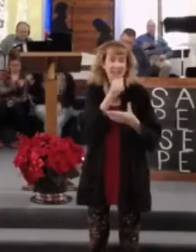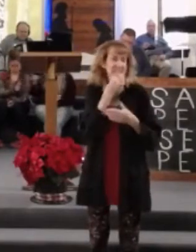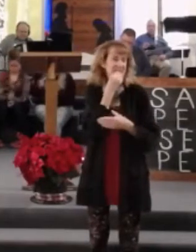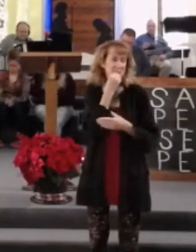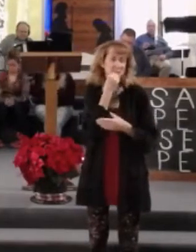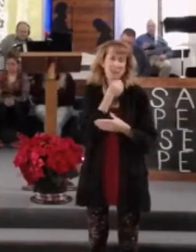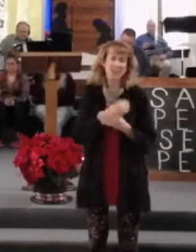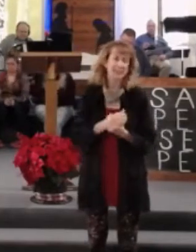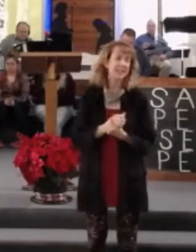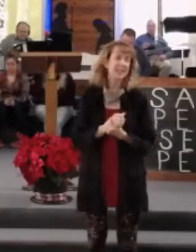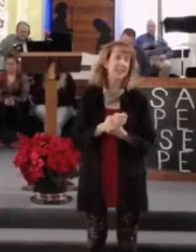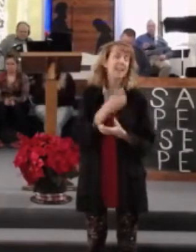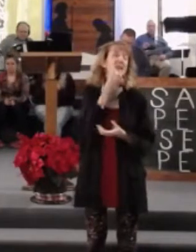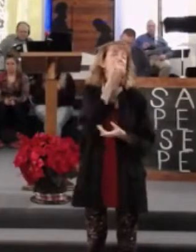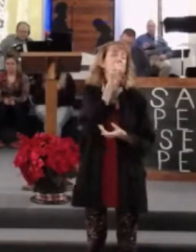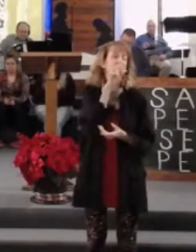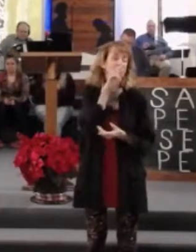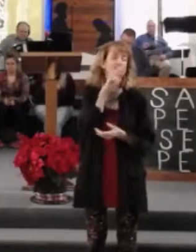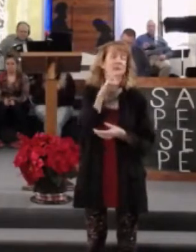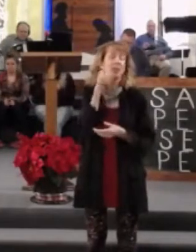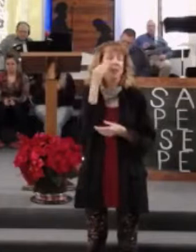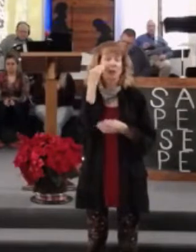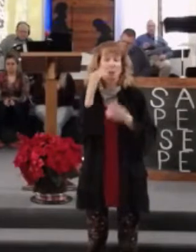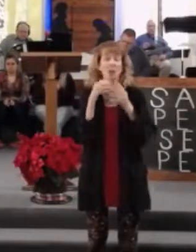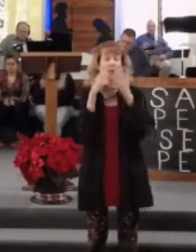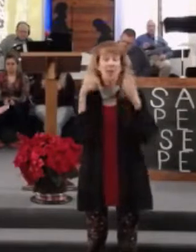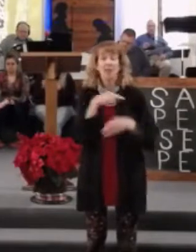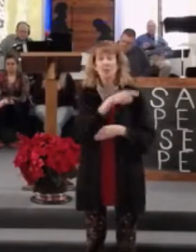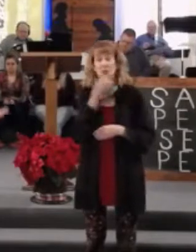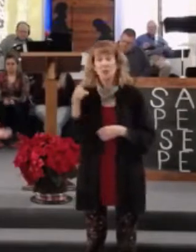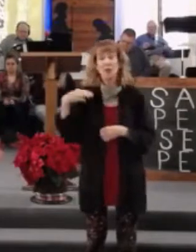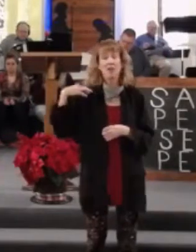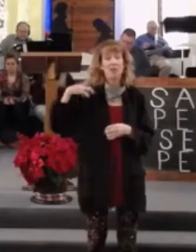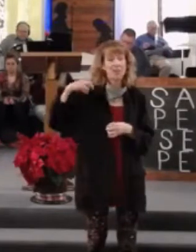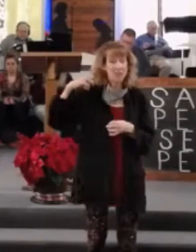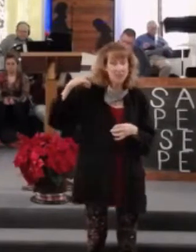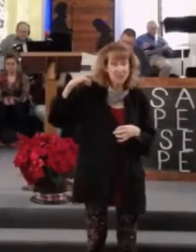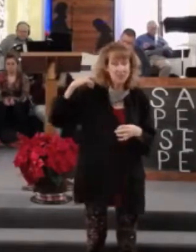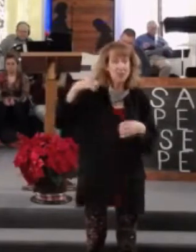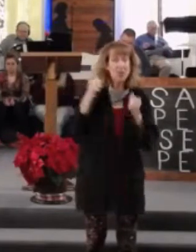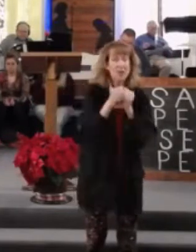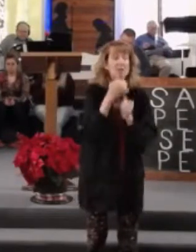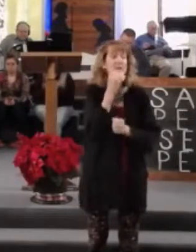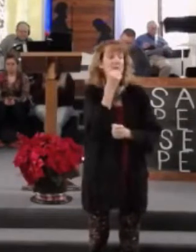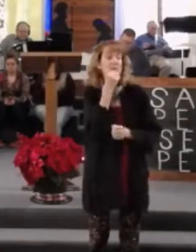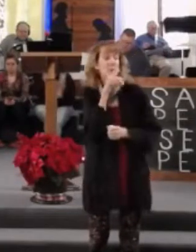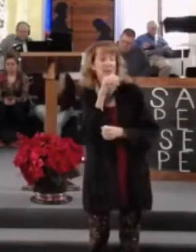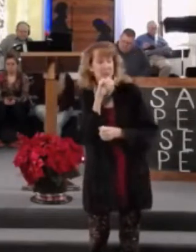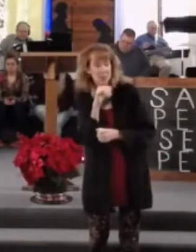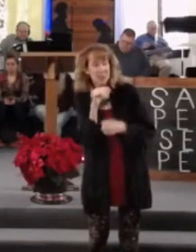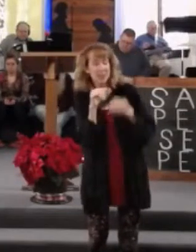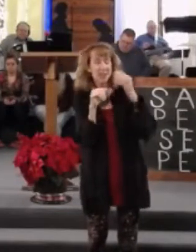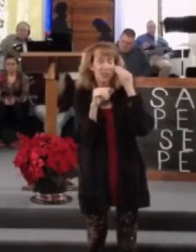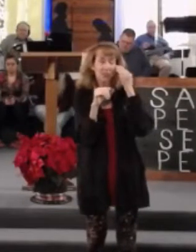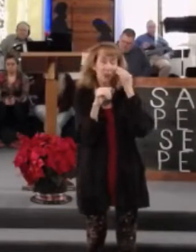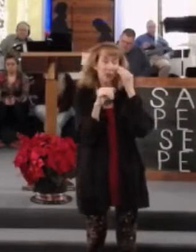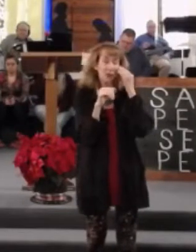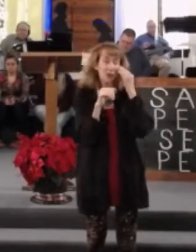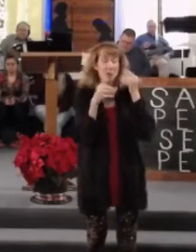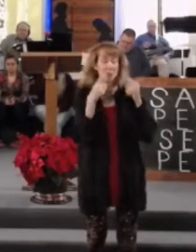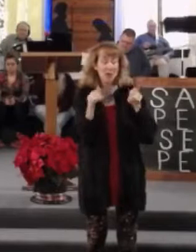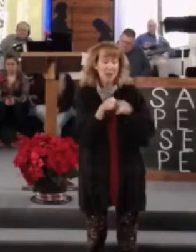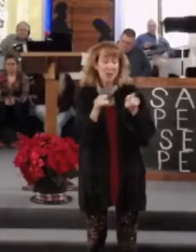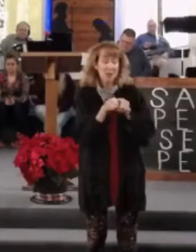as that. You know, I know a lot of you volunteer at the food pantry. Help out at the dinners